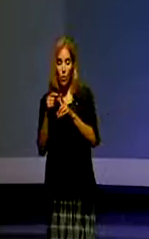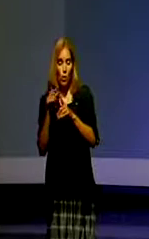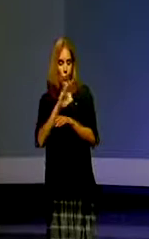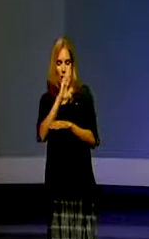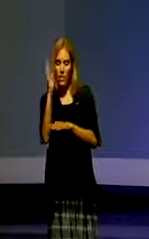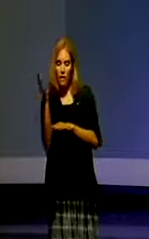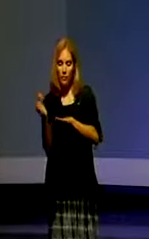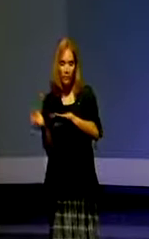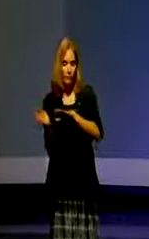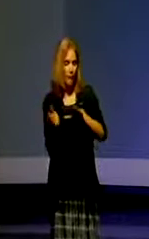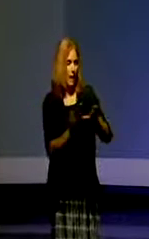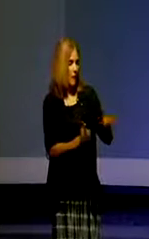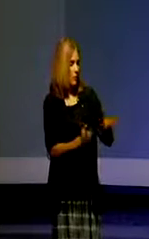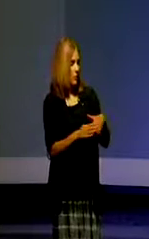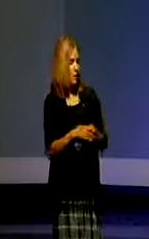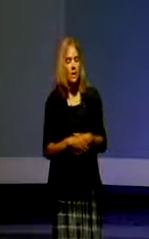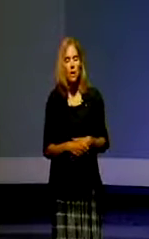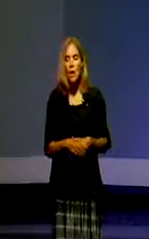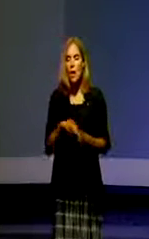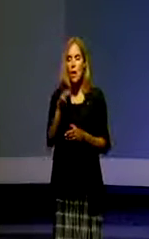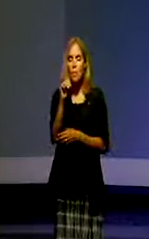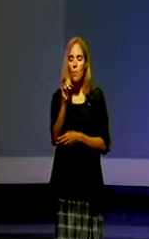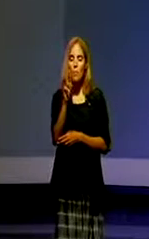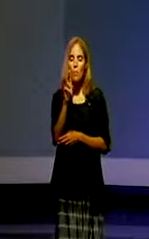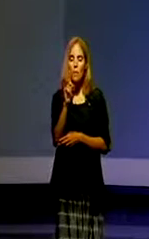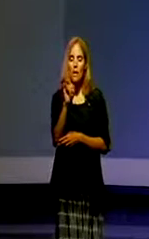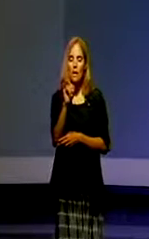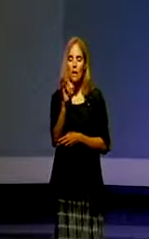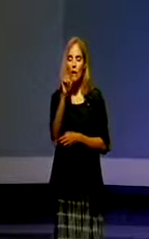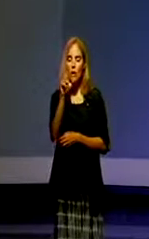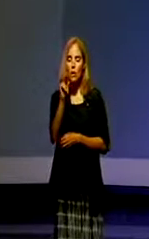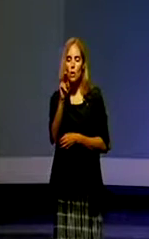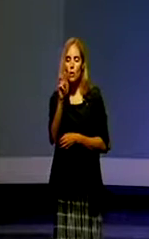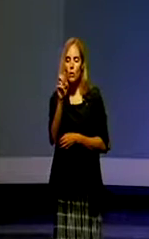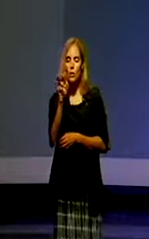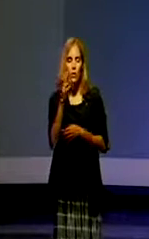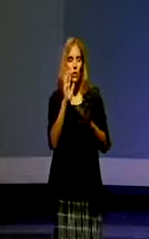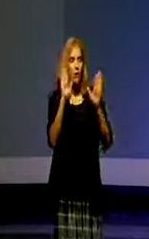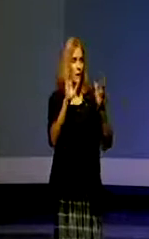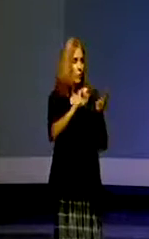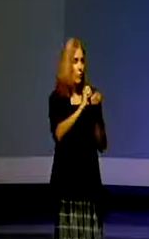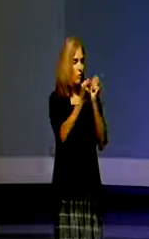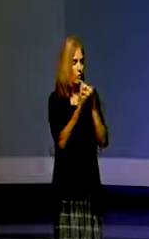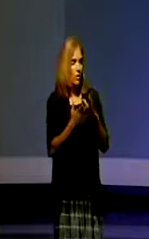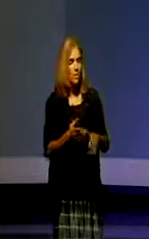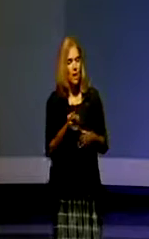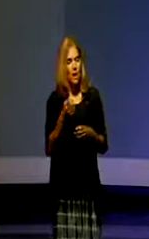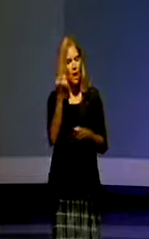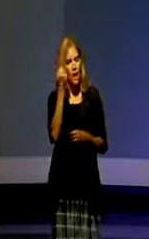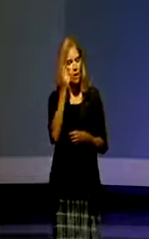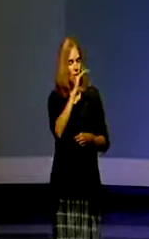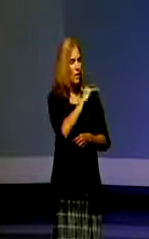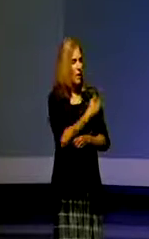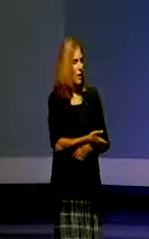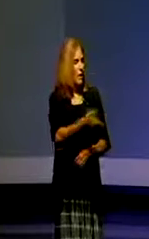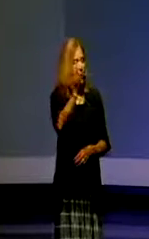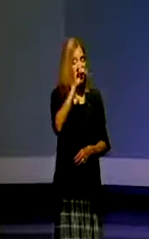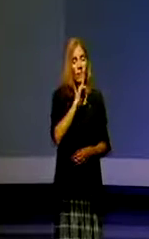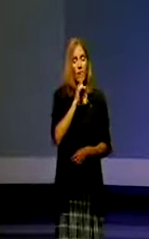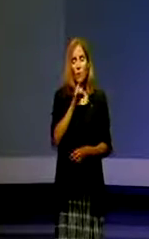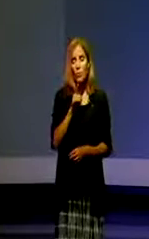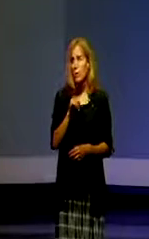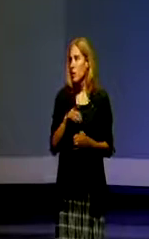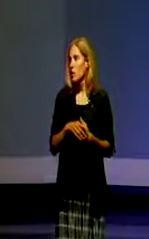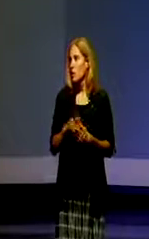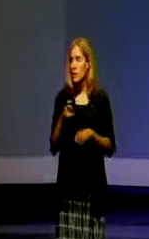away. Martin Luther, the great reformer, understood the power of the Word of God. A matter of fact, once he